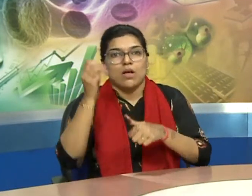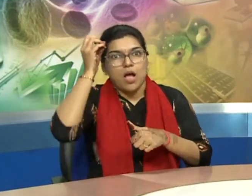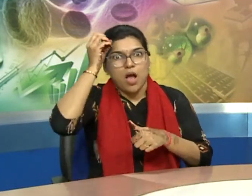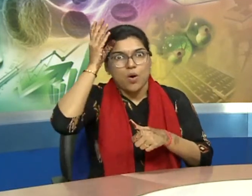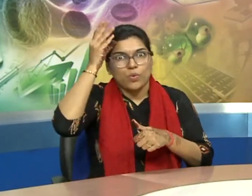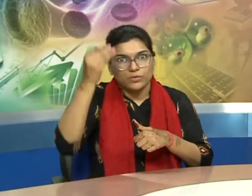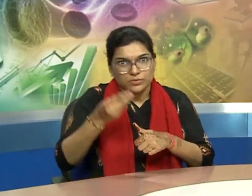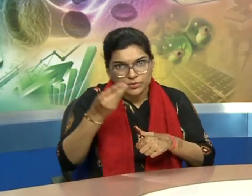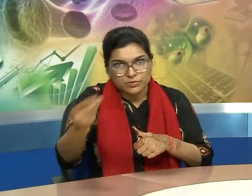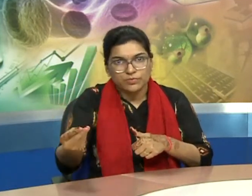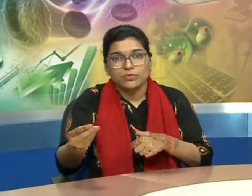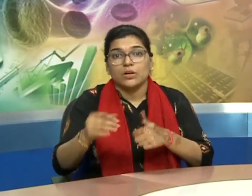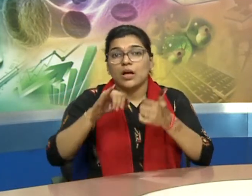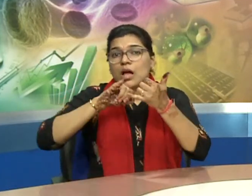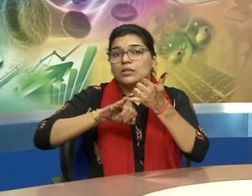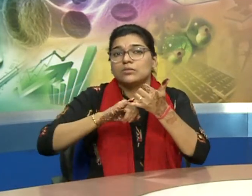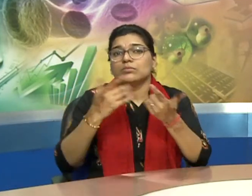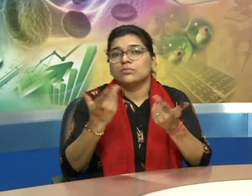current awareness services.